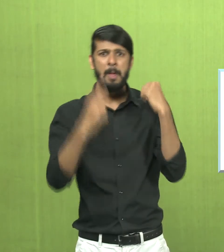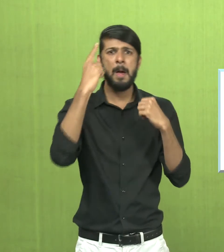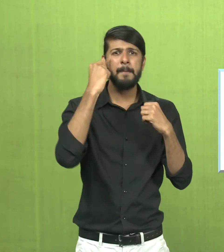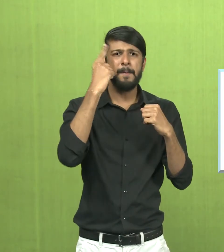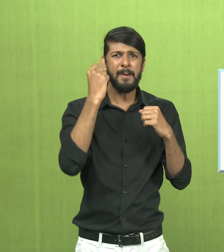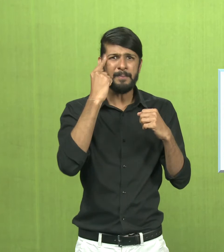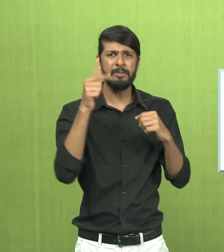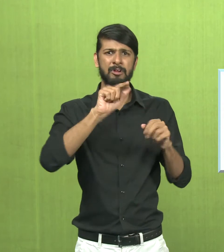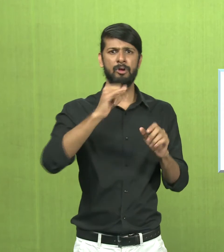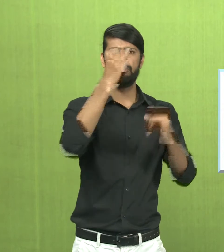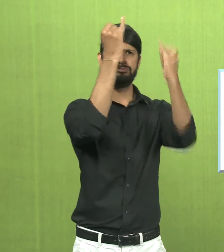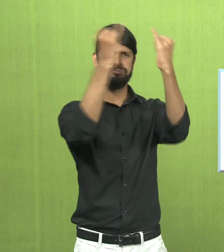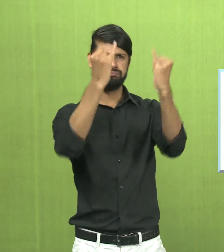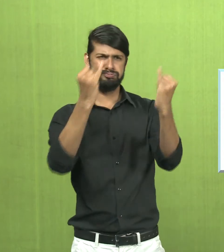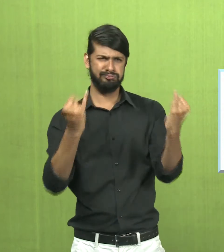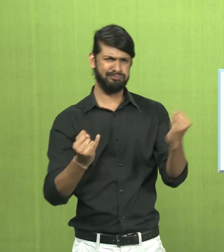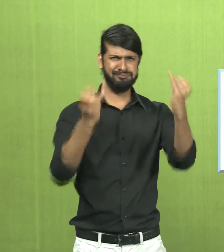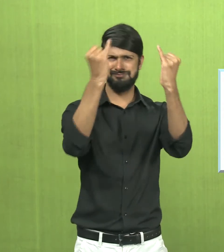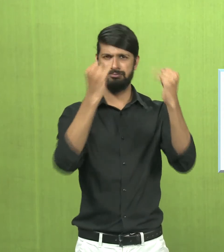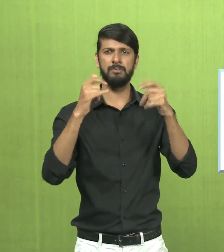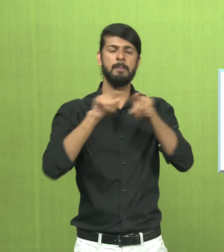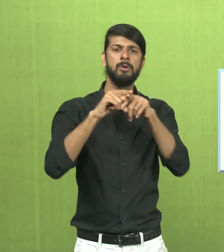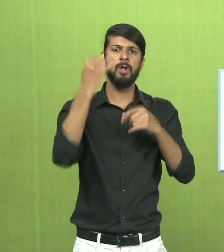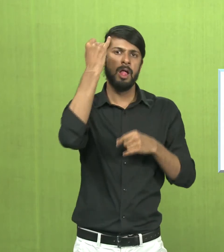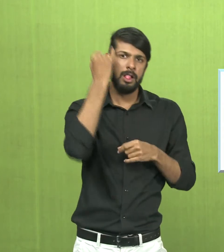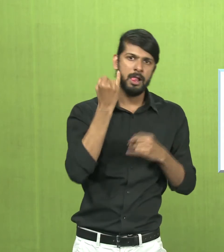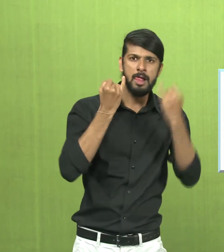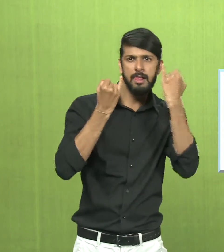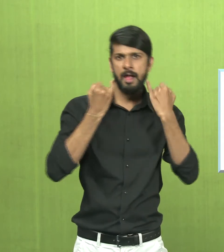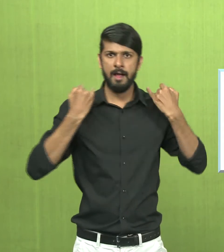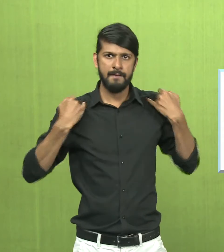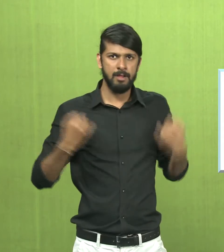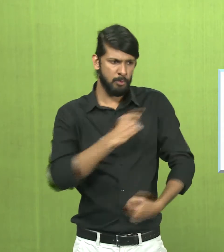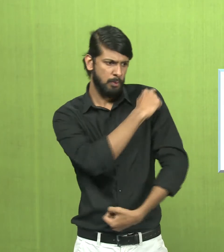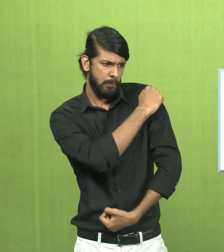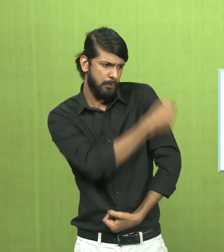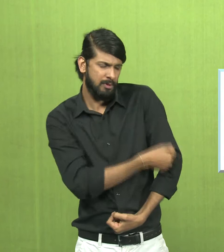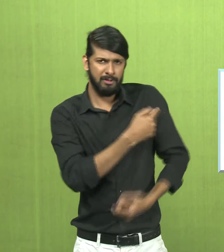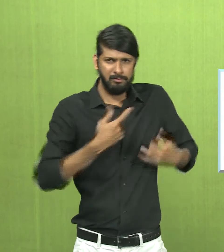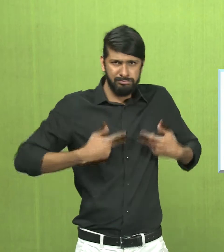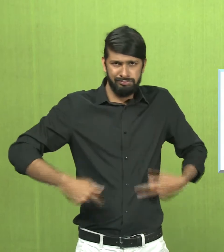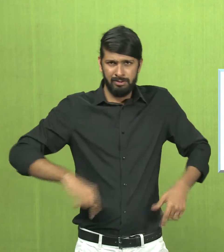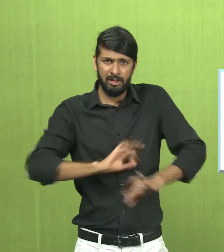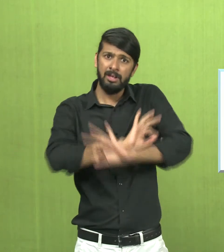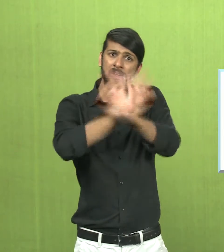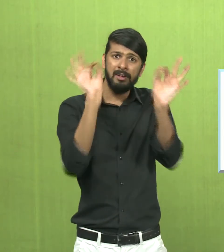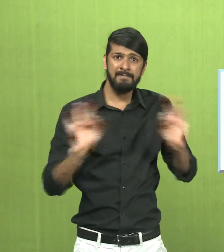was drawn and then filled with color, and last the outlines were drawn in black or red color.